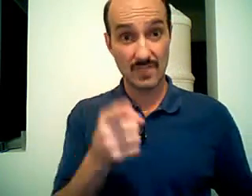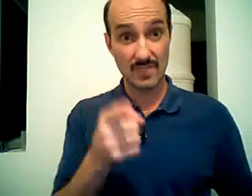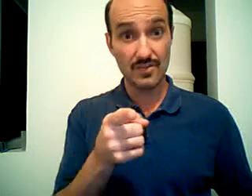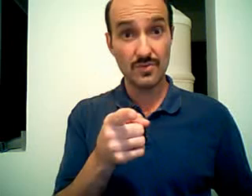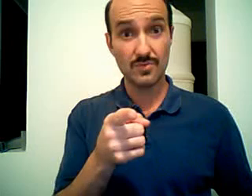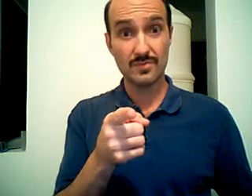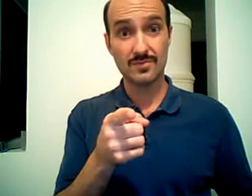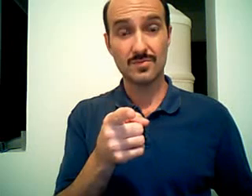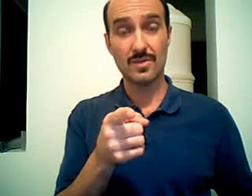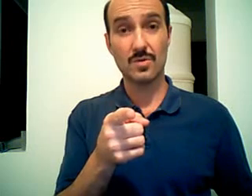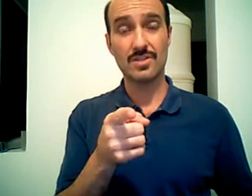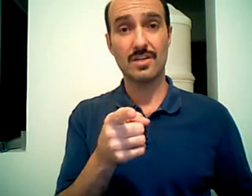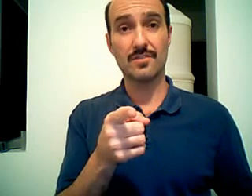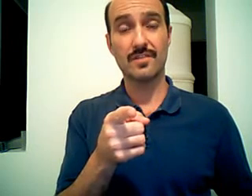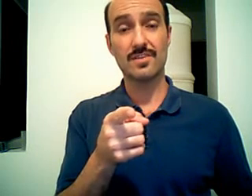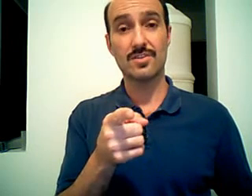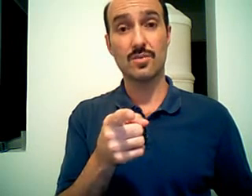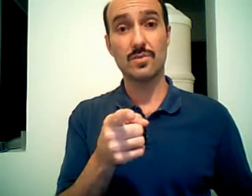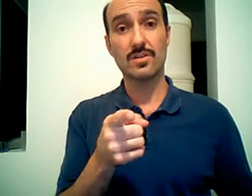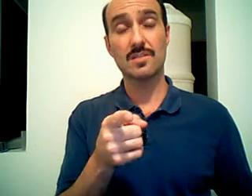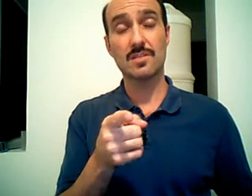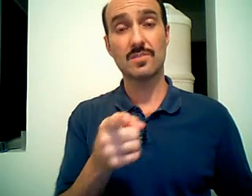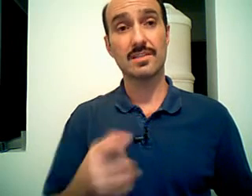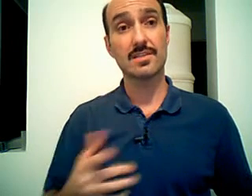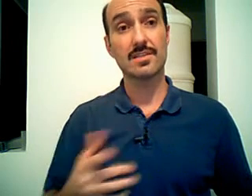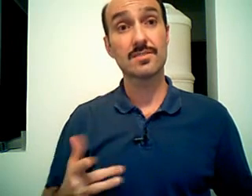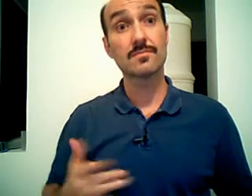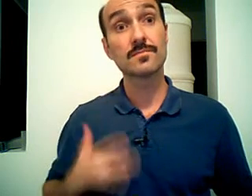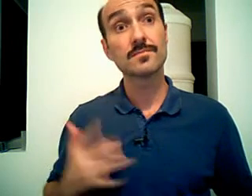and you with a question on their face. So it would look something like this.